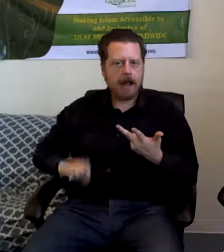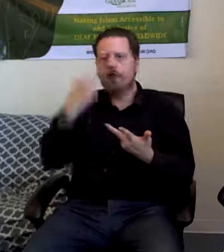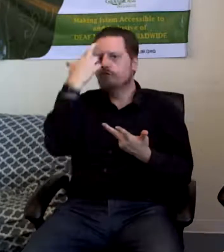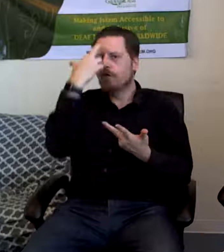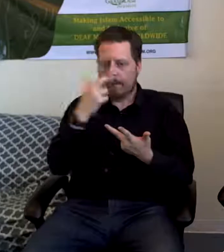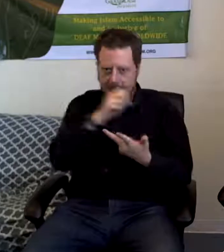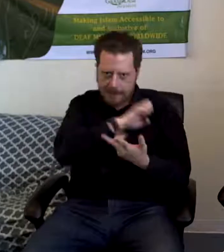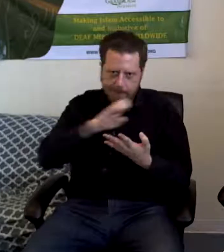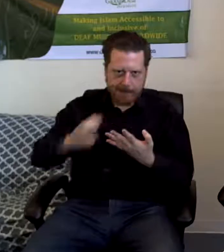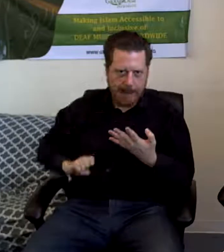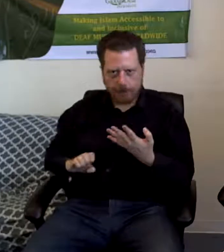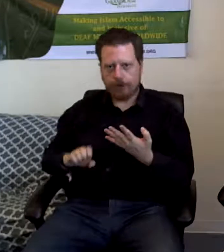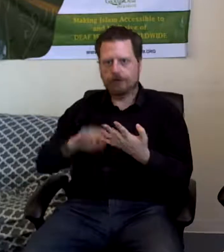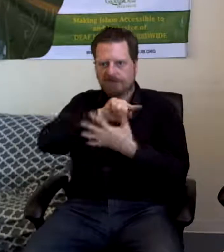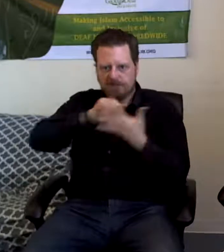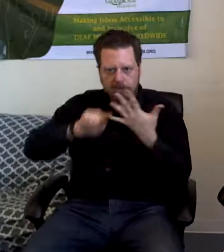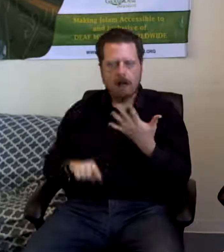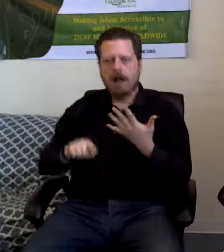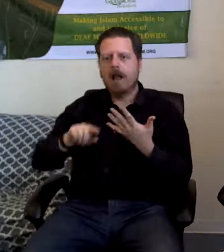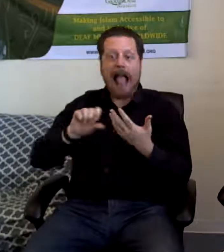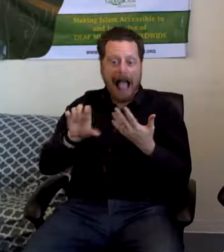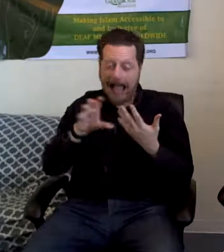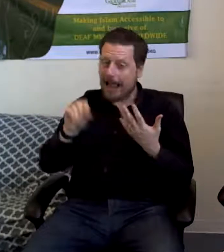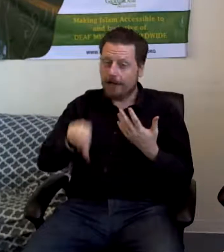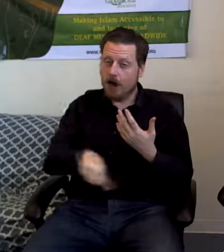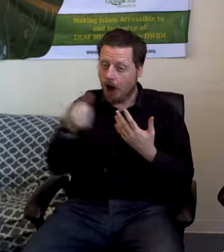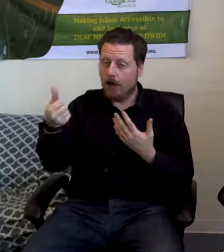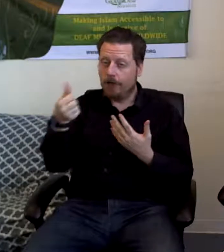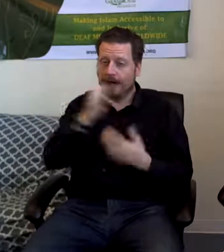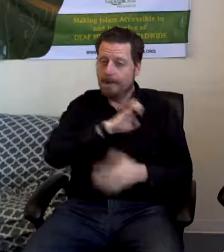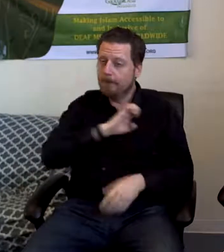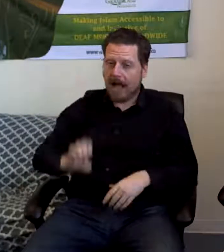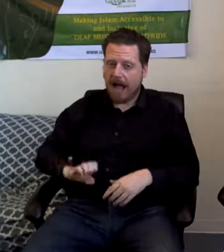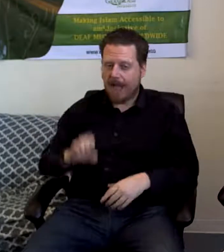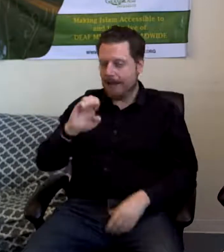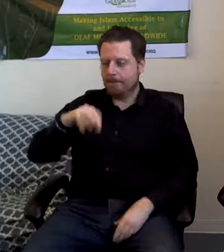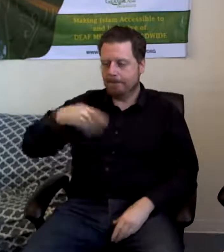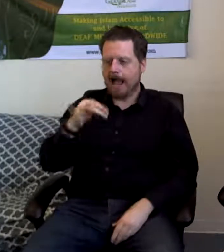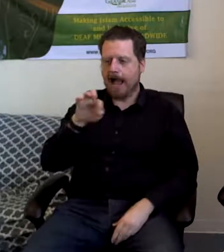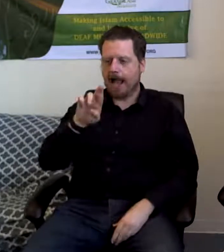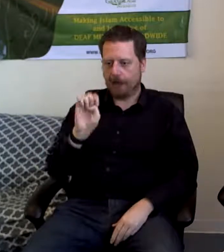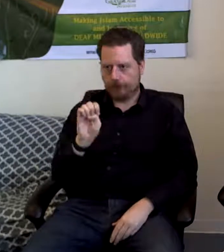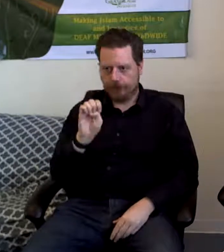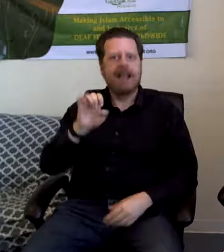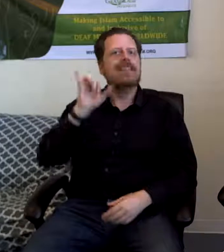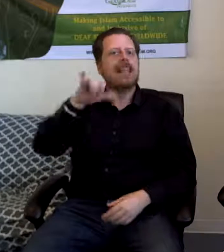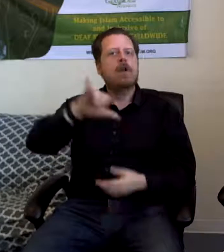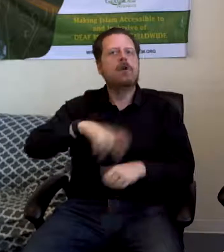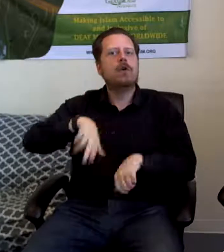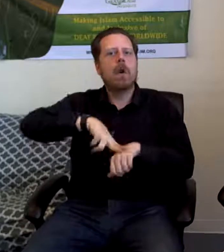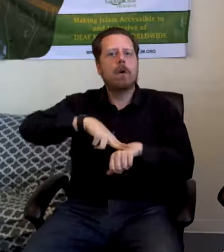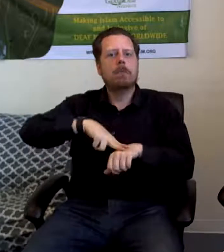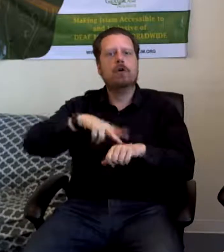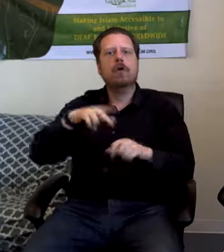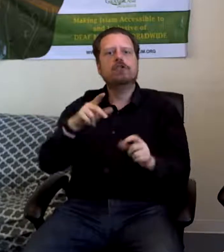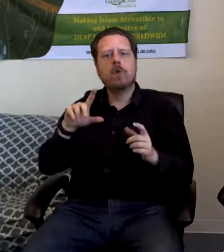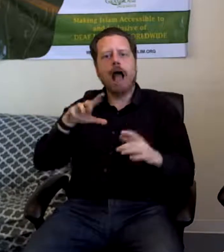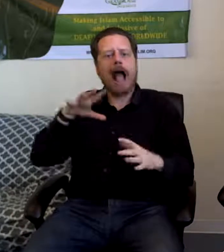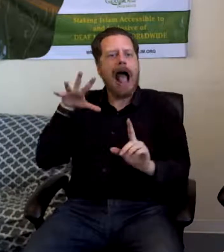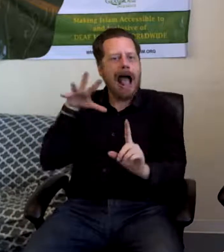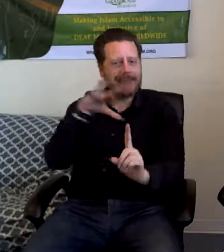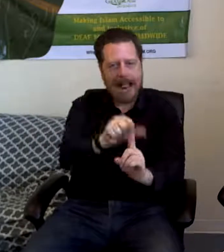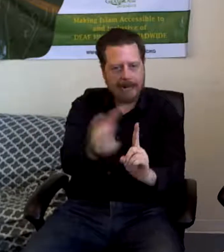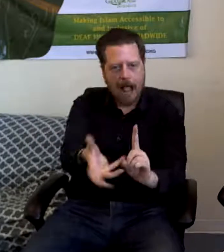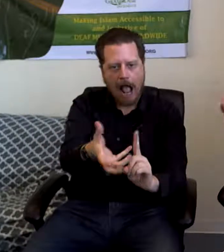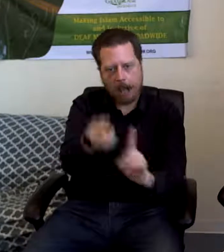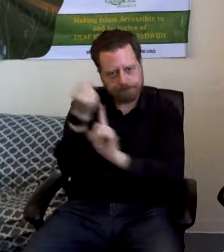all those empires and others. It was norm to raid and attack,